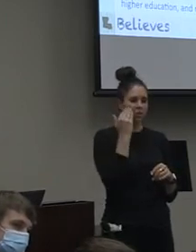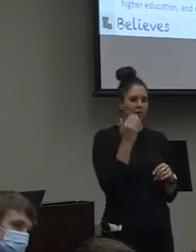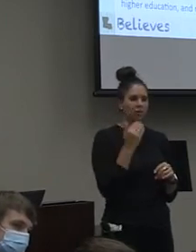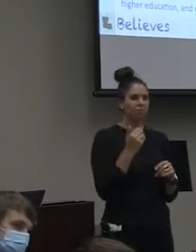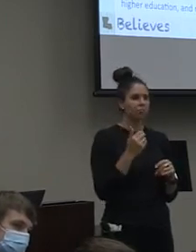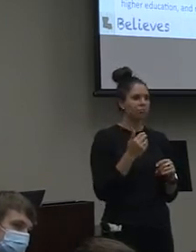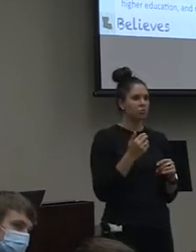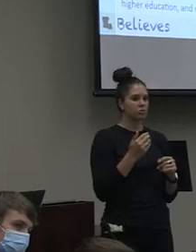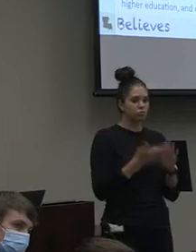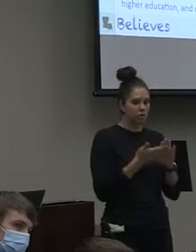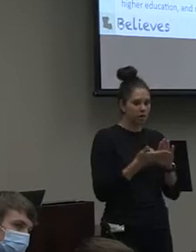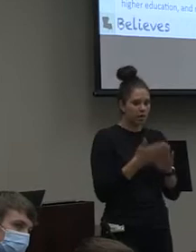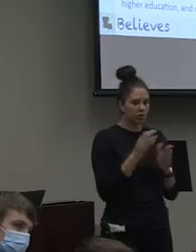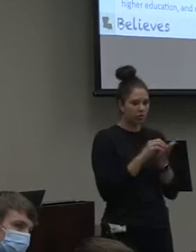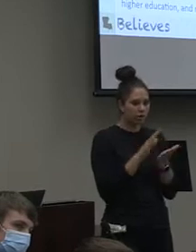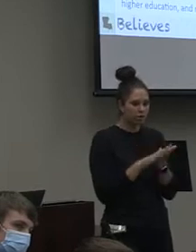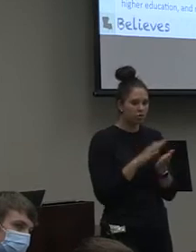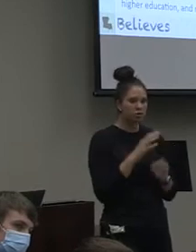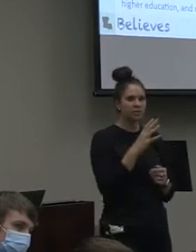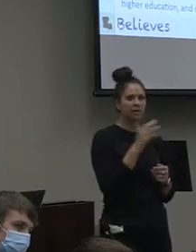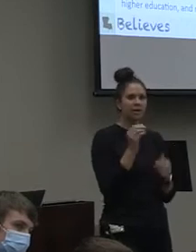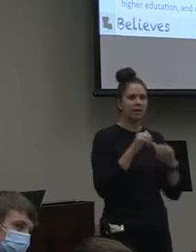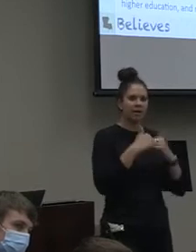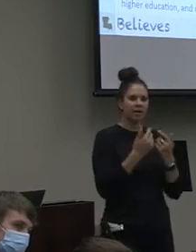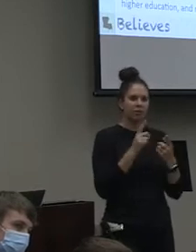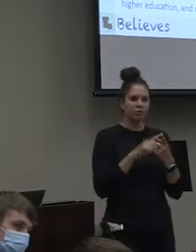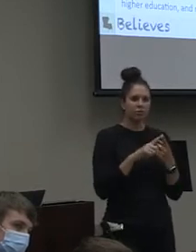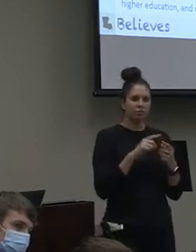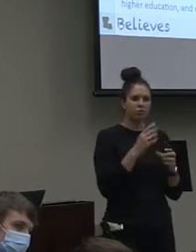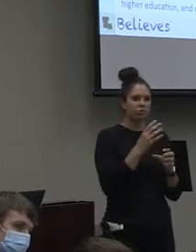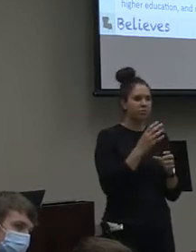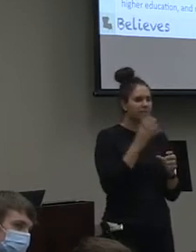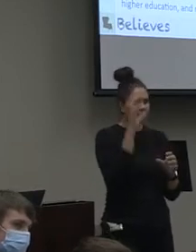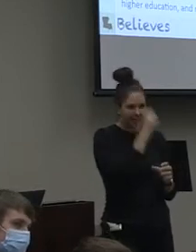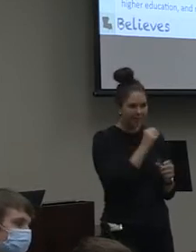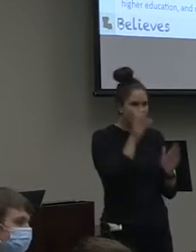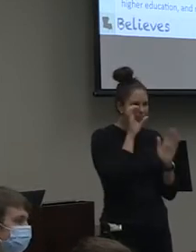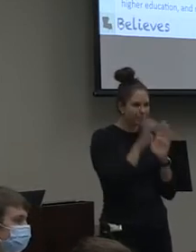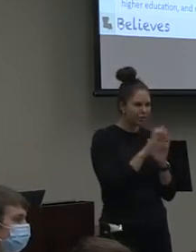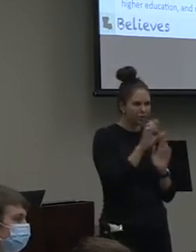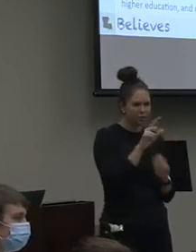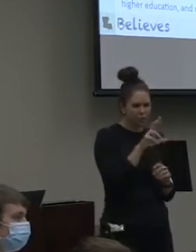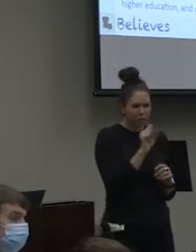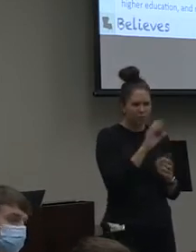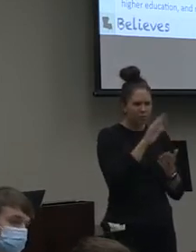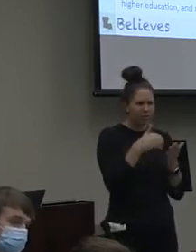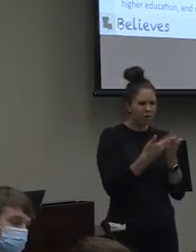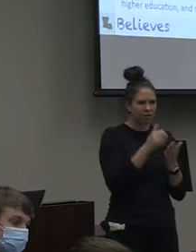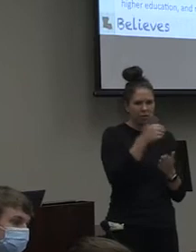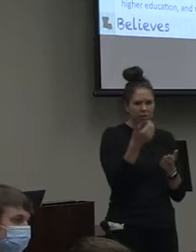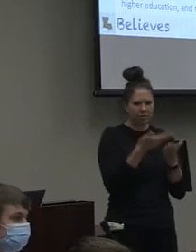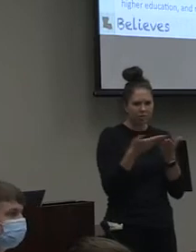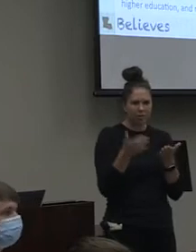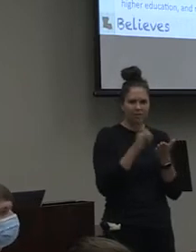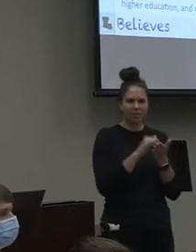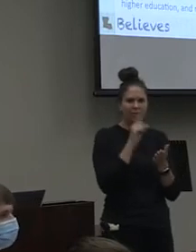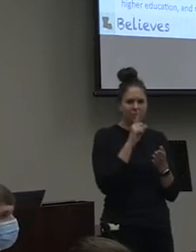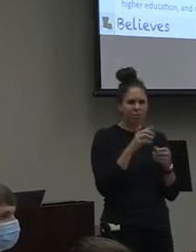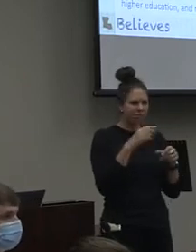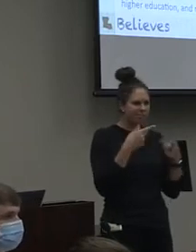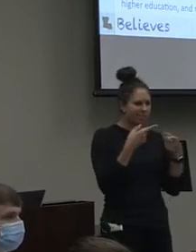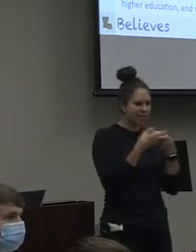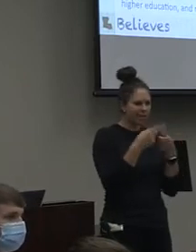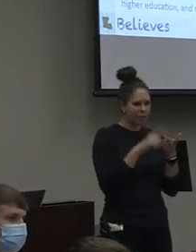running records and how to guess at picture clues and all of those other things that are in conflict with what we